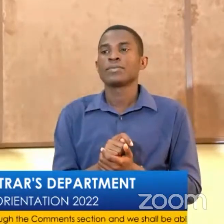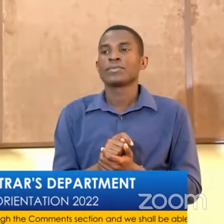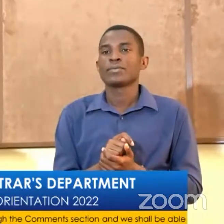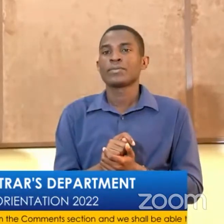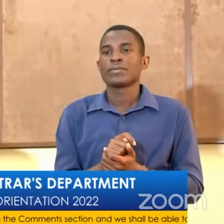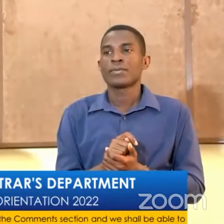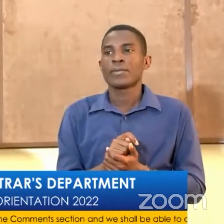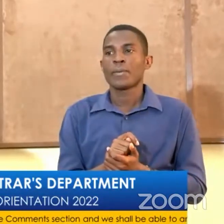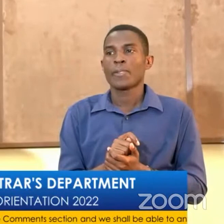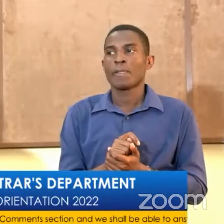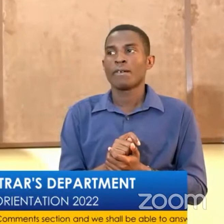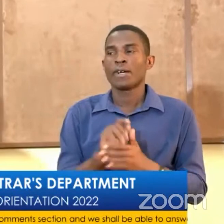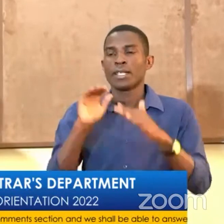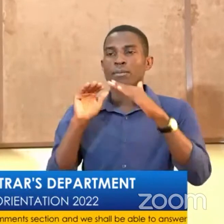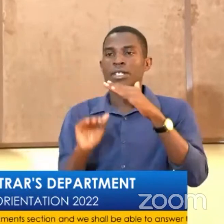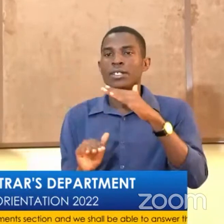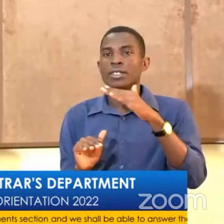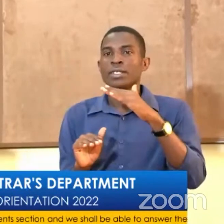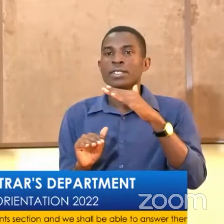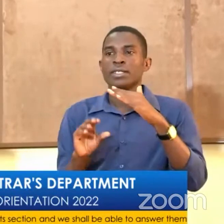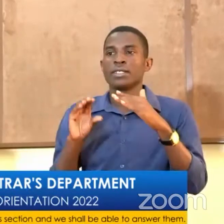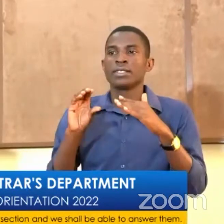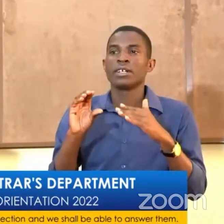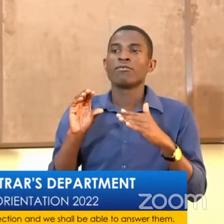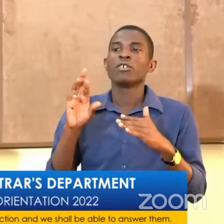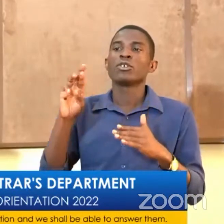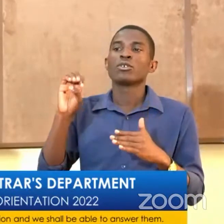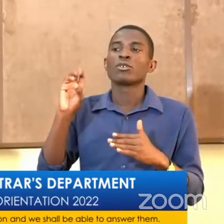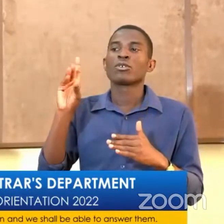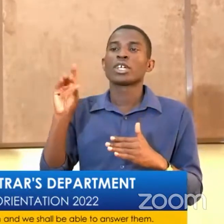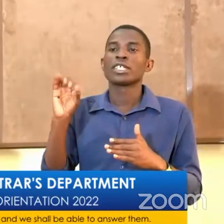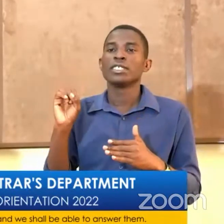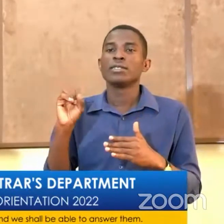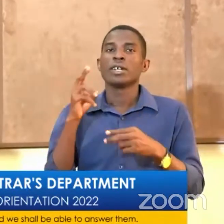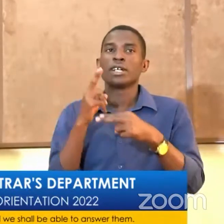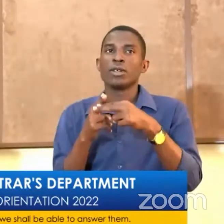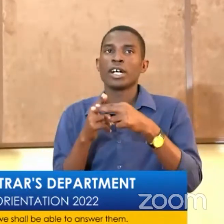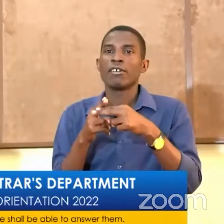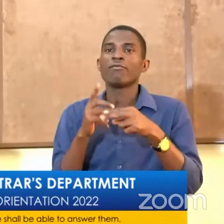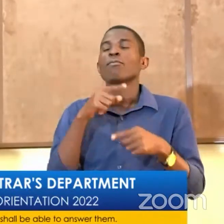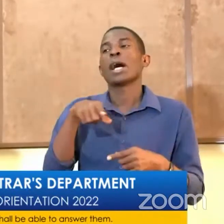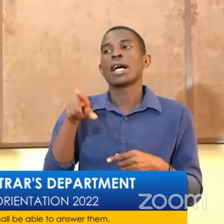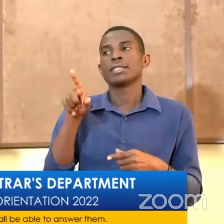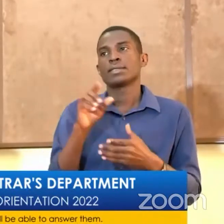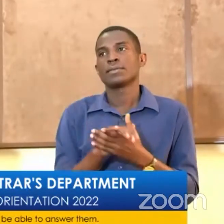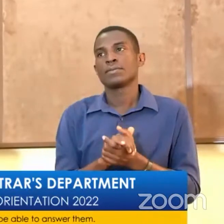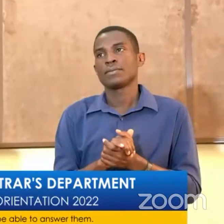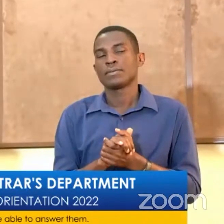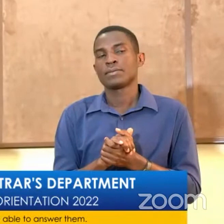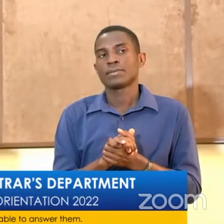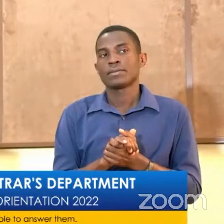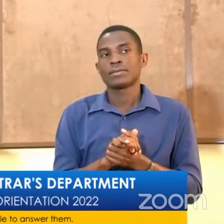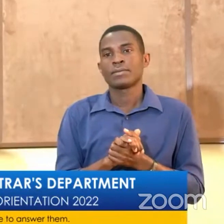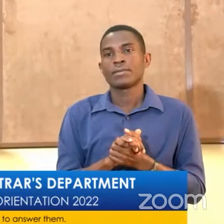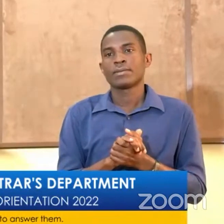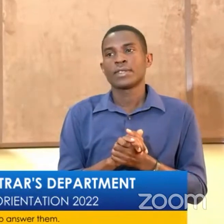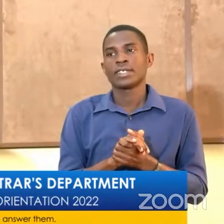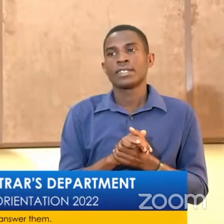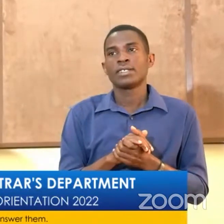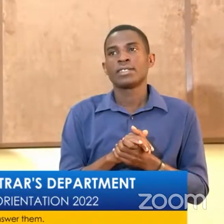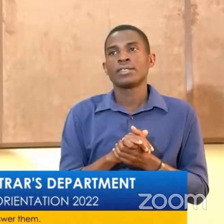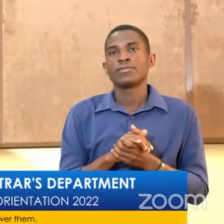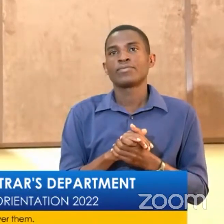then below the credit, we have what we call pass. So those are